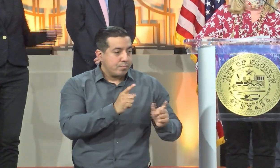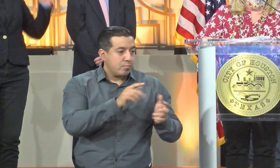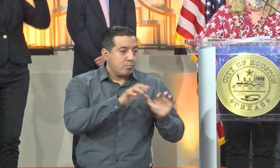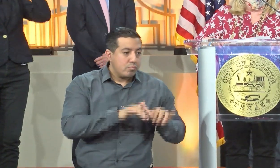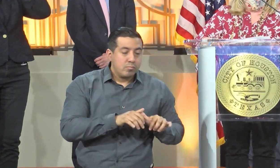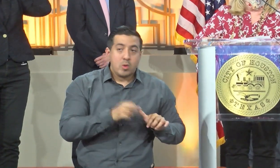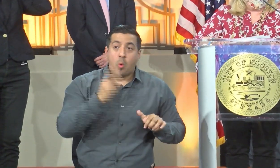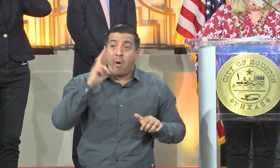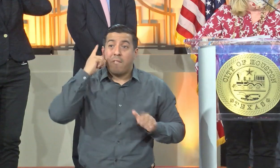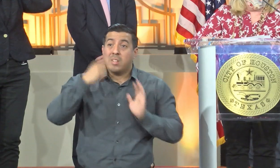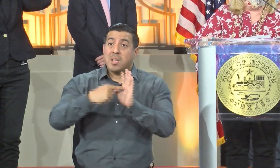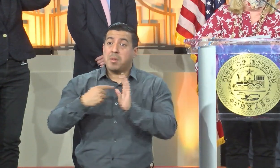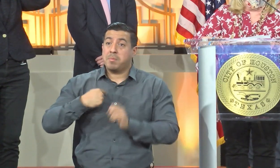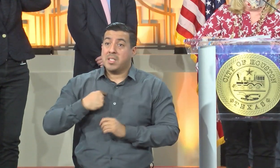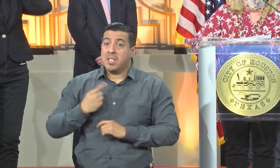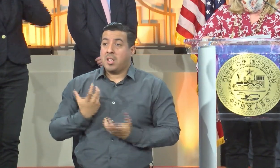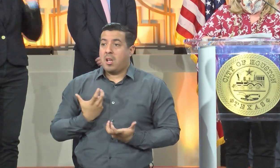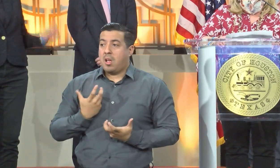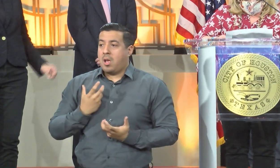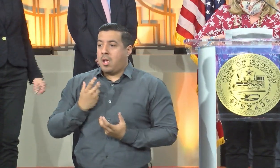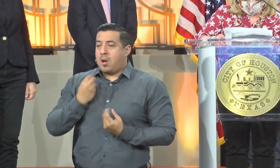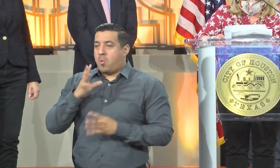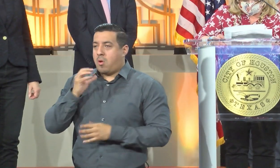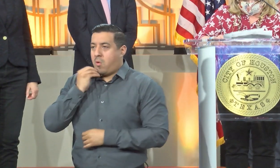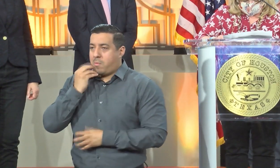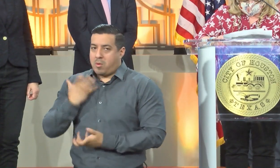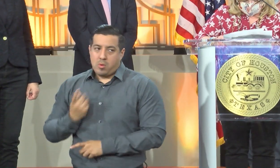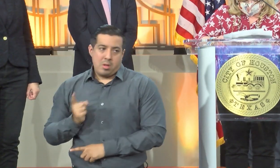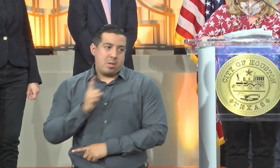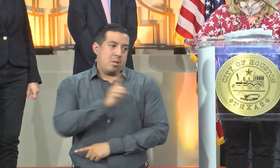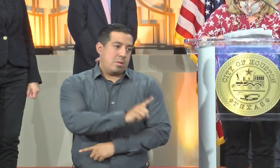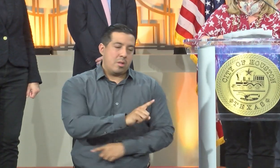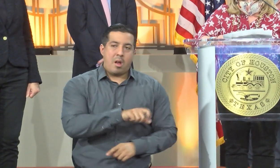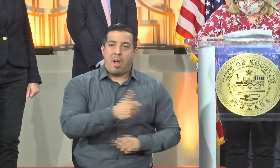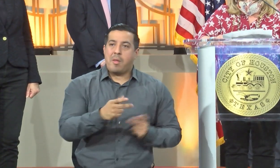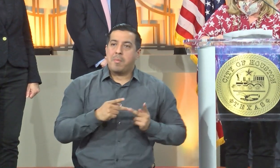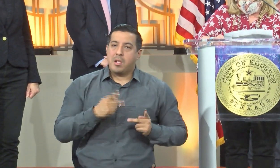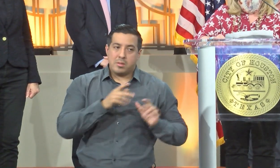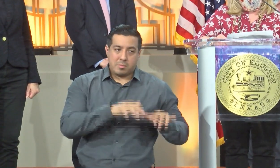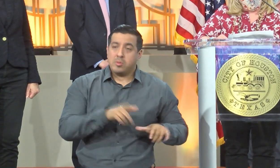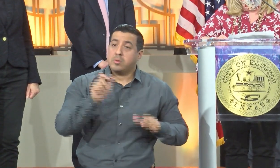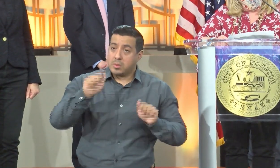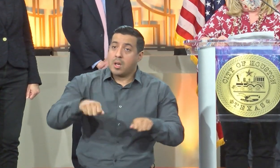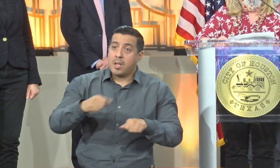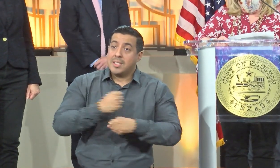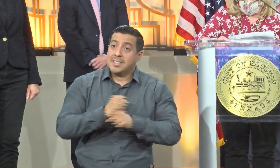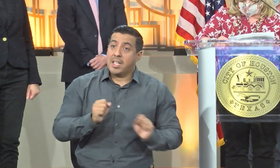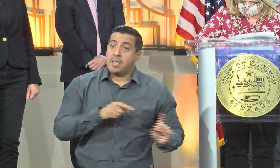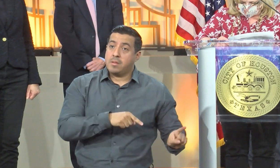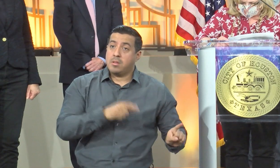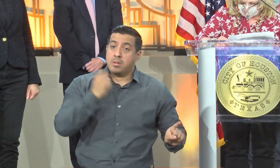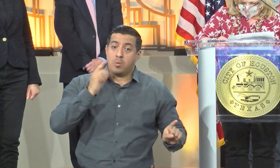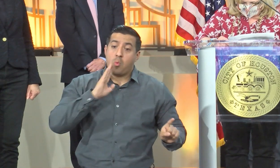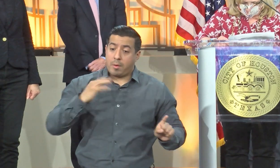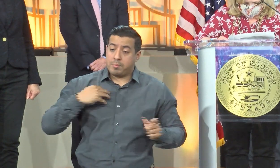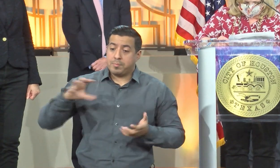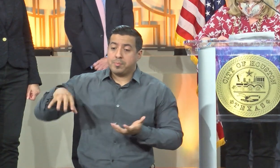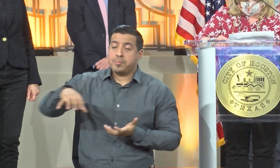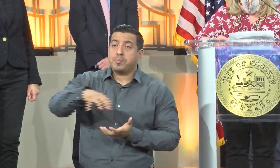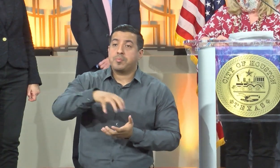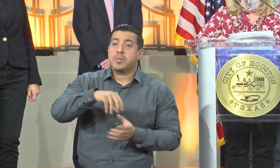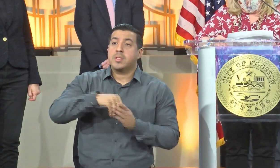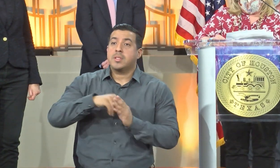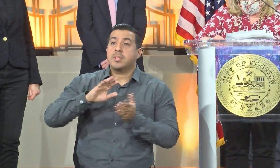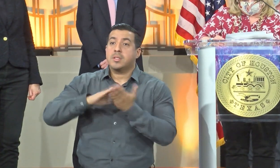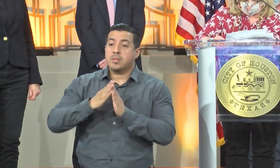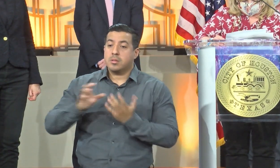just want to go somewhere else to do their work for a while, but it will be safe. The lift zones will be located throughout the city with the goal